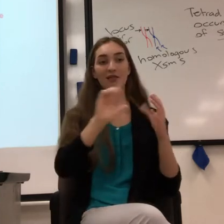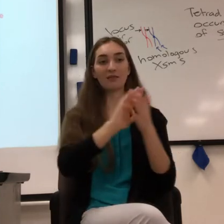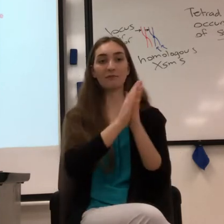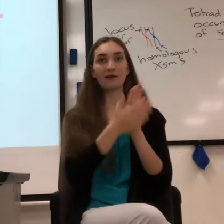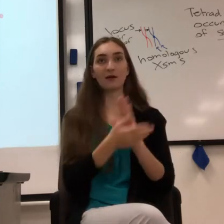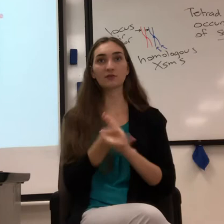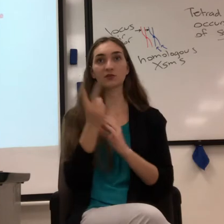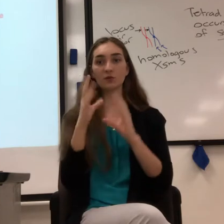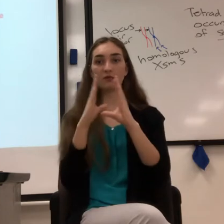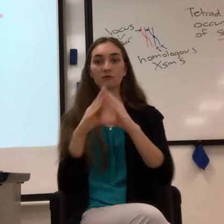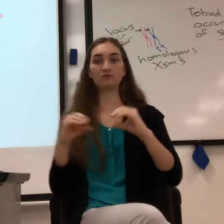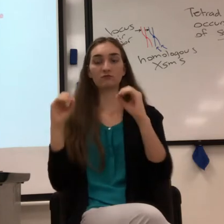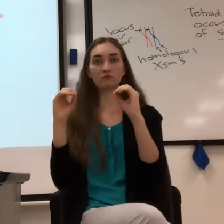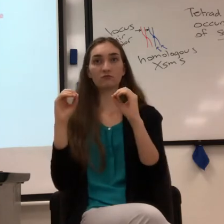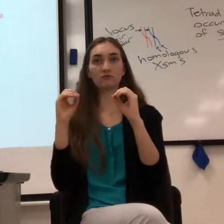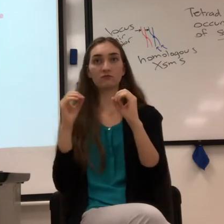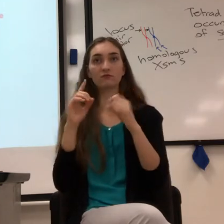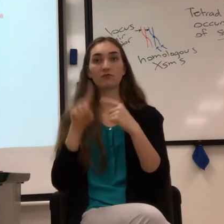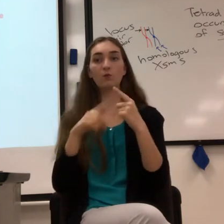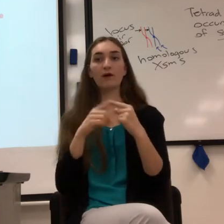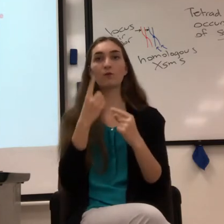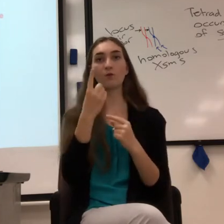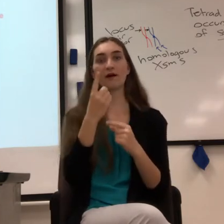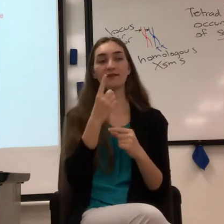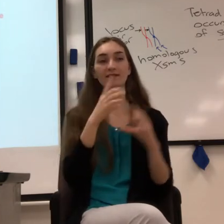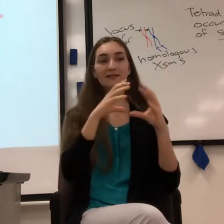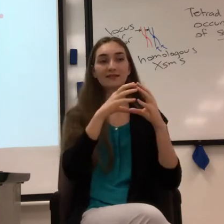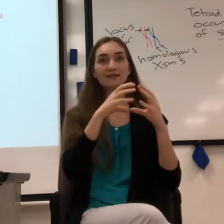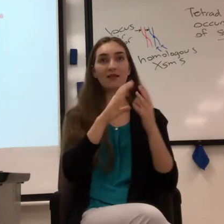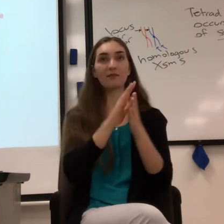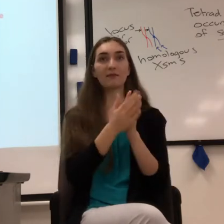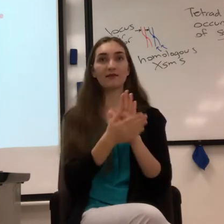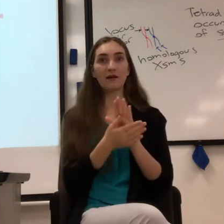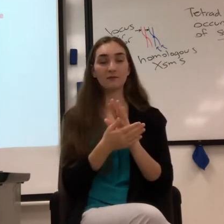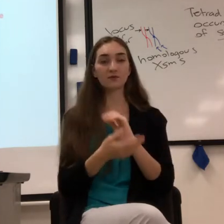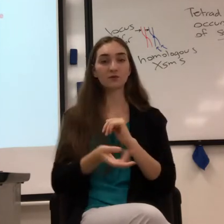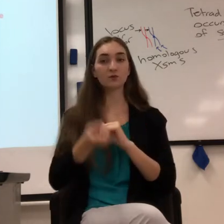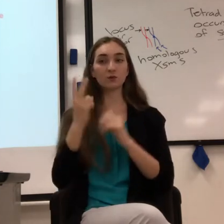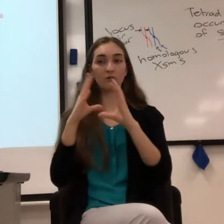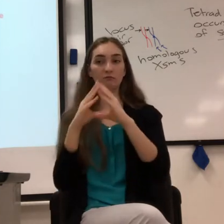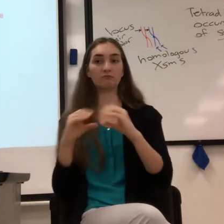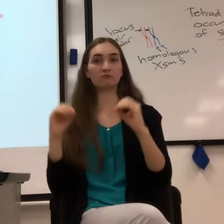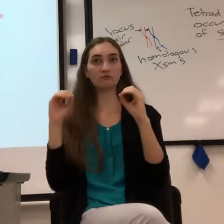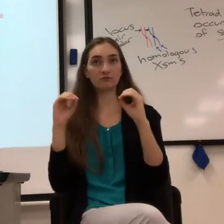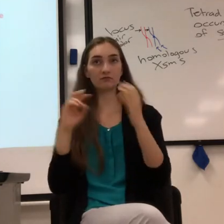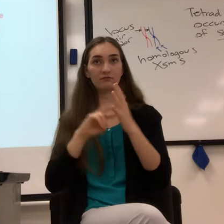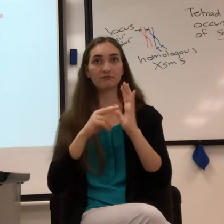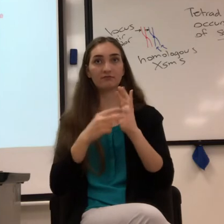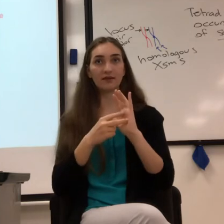And when the one cell becomes two, in the two cells, you separate homologous chromosomes.